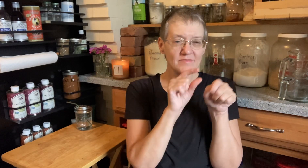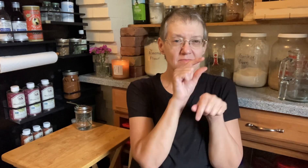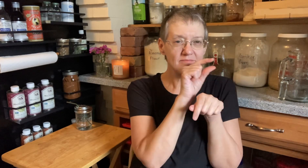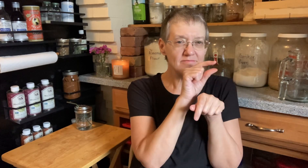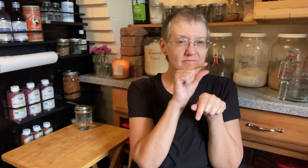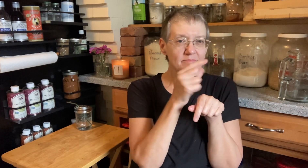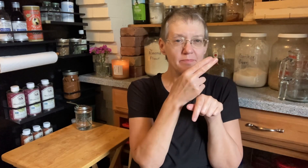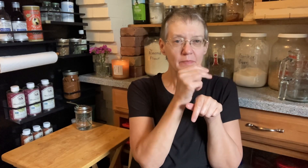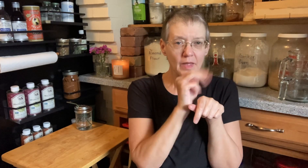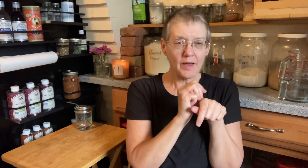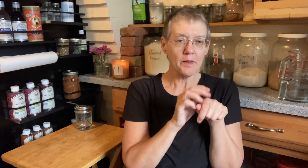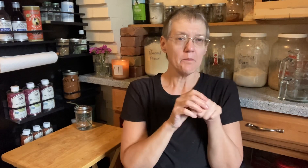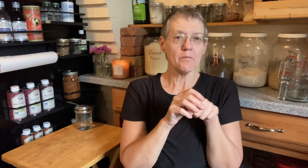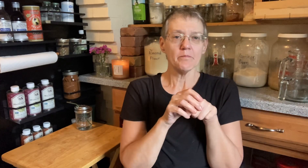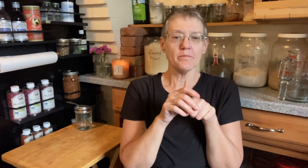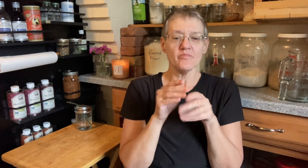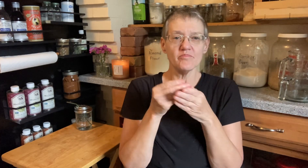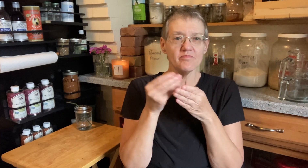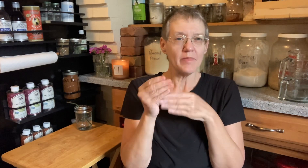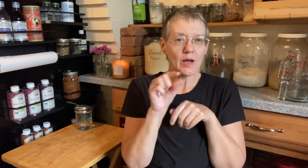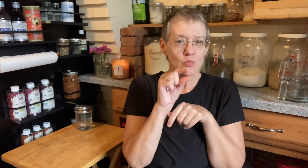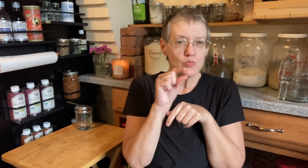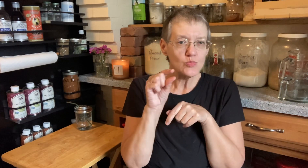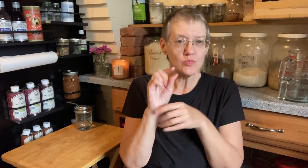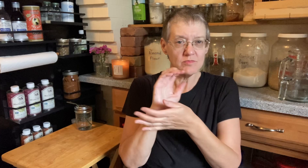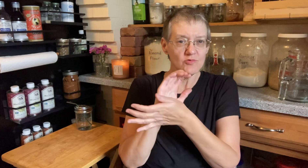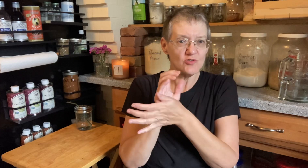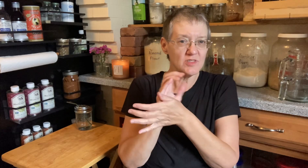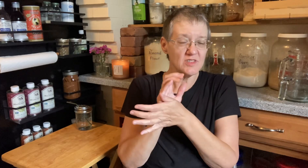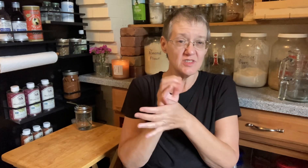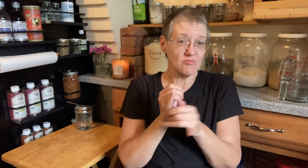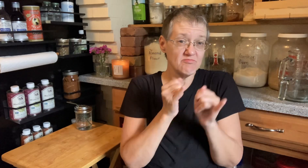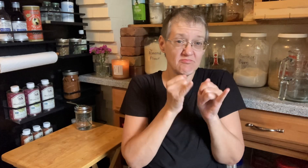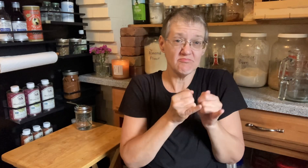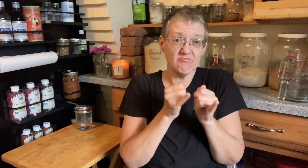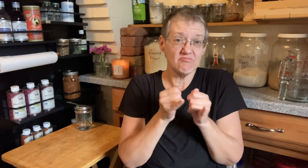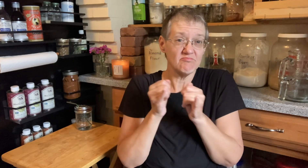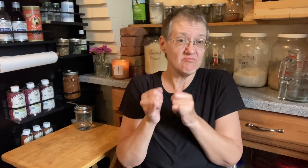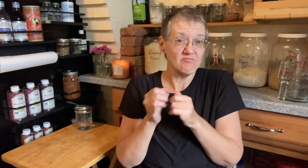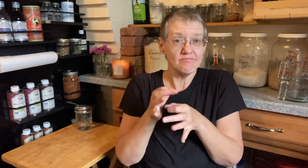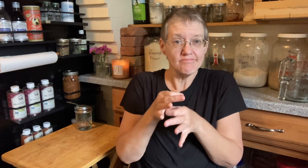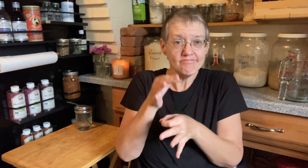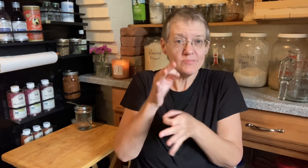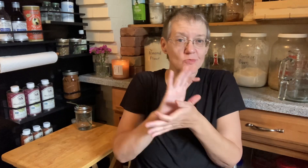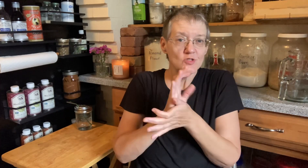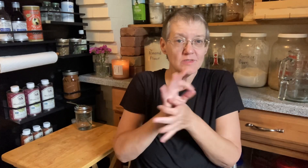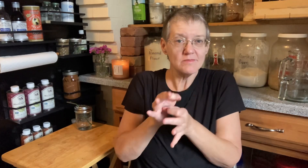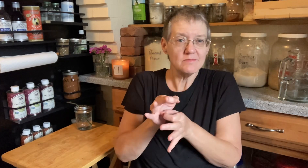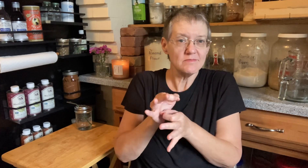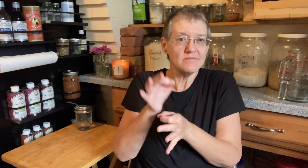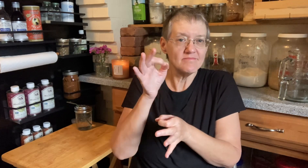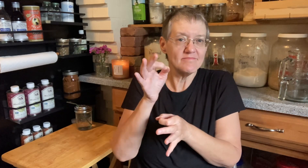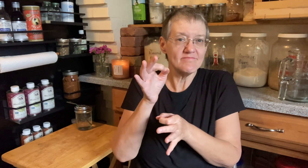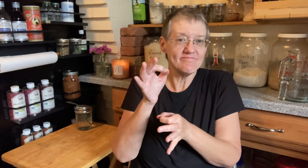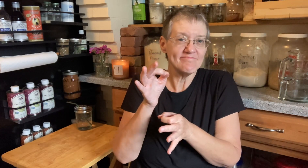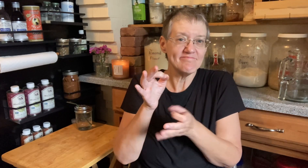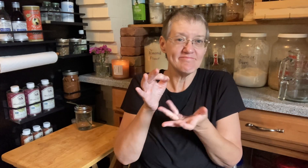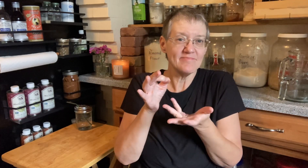of ham, a couple of slices of cheese. Everything was individual, even down to things like an